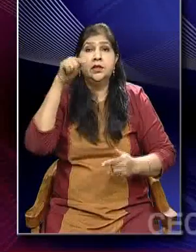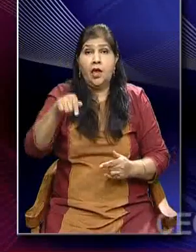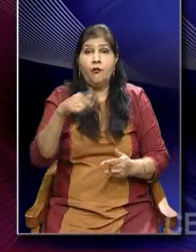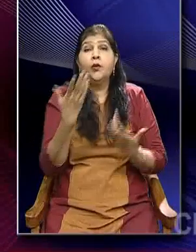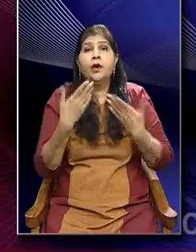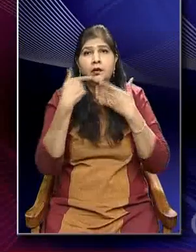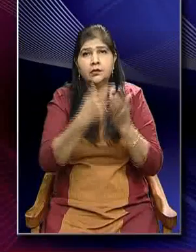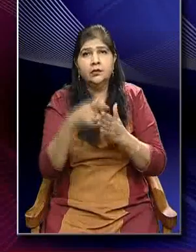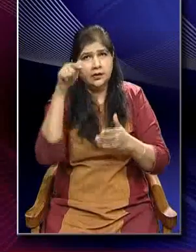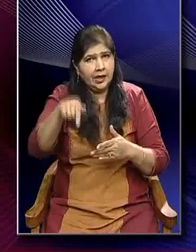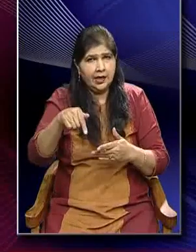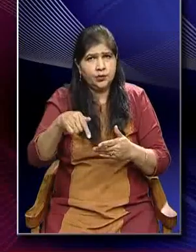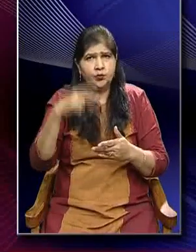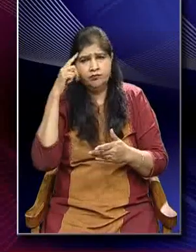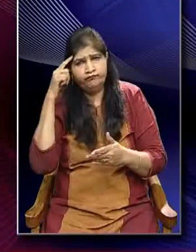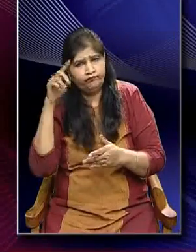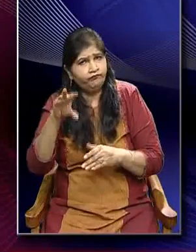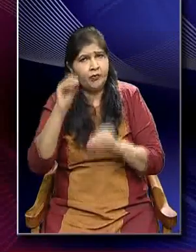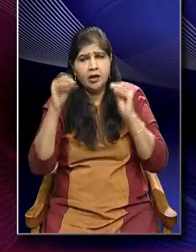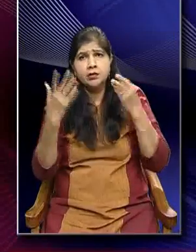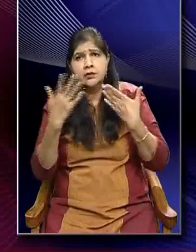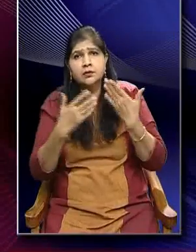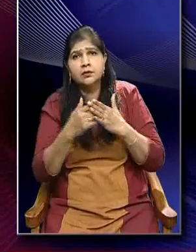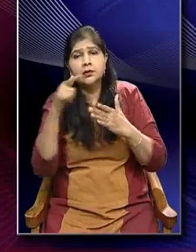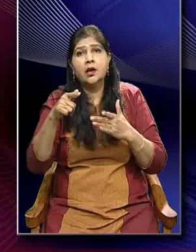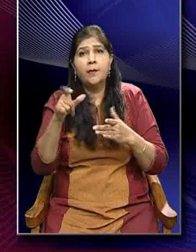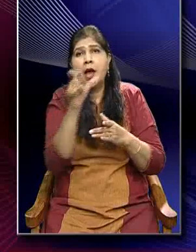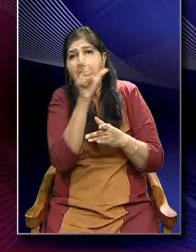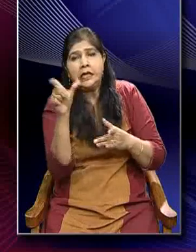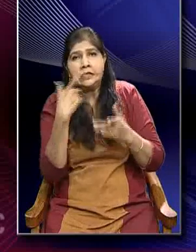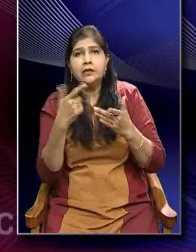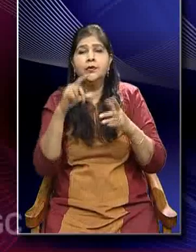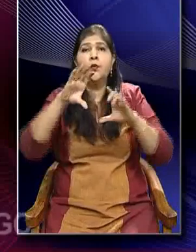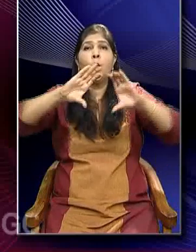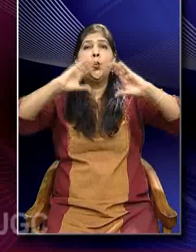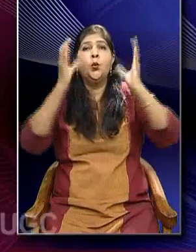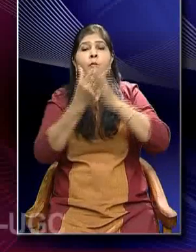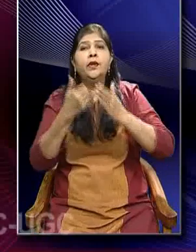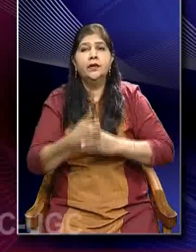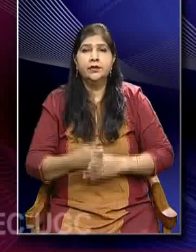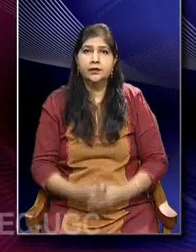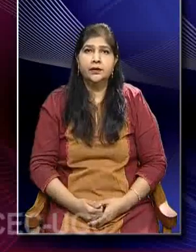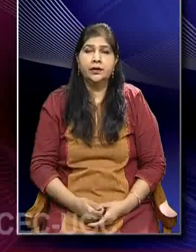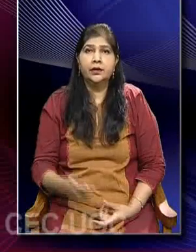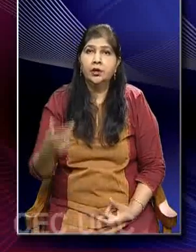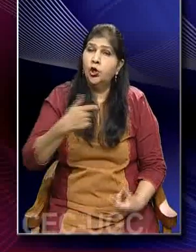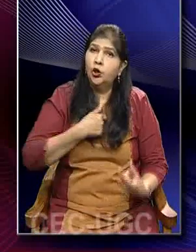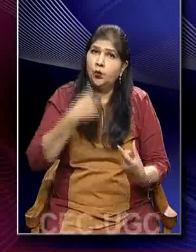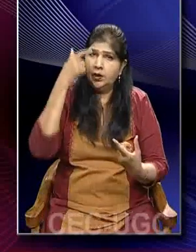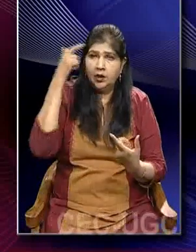therefore, as we try to understand the concept of globalization, we